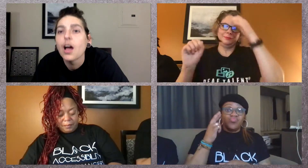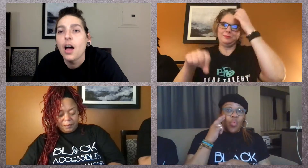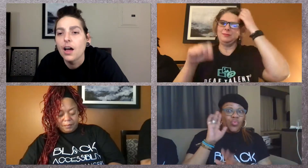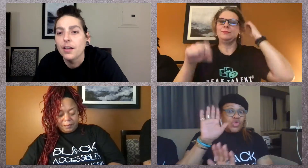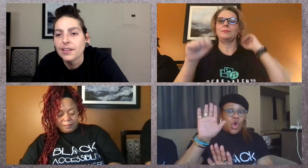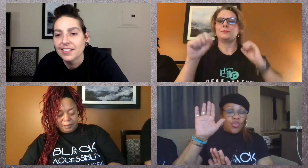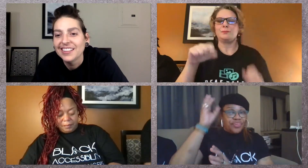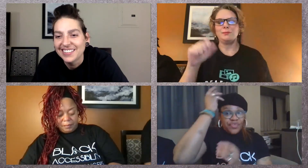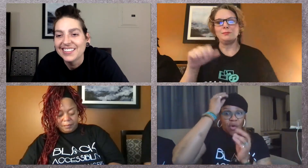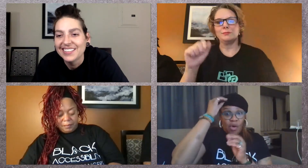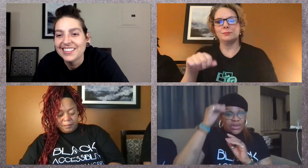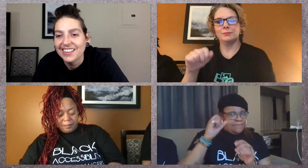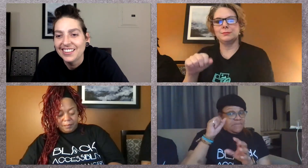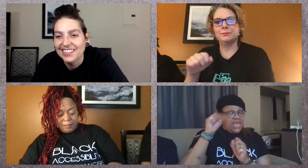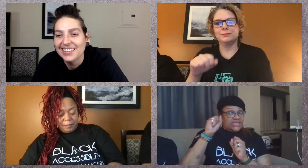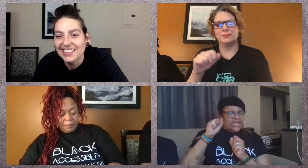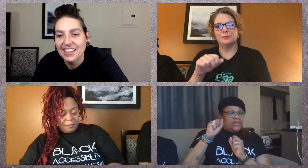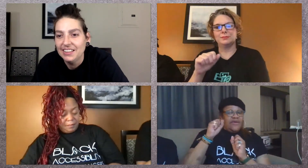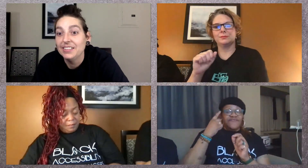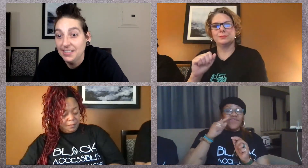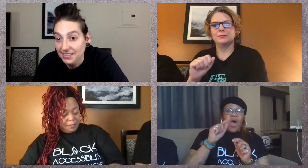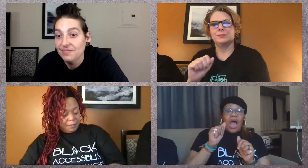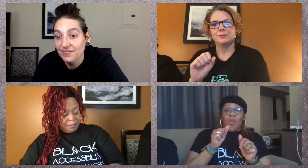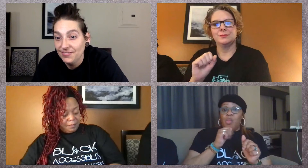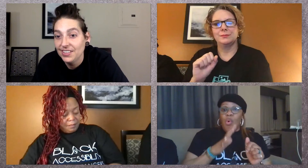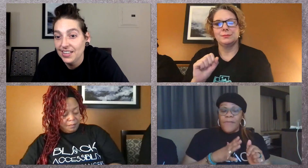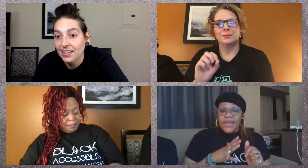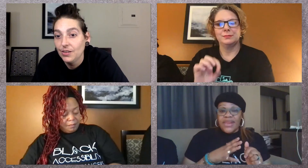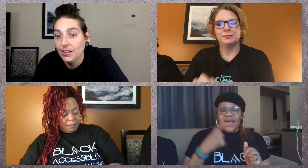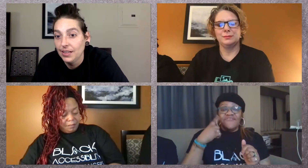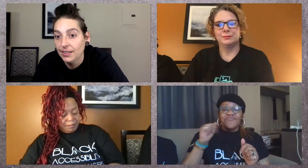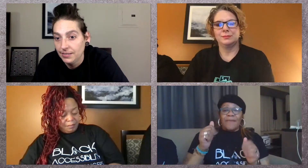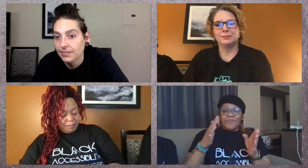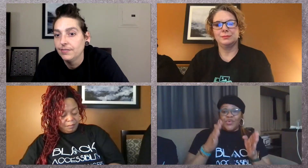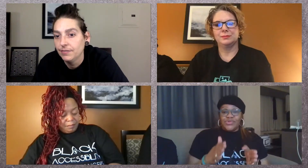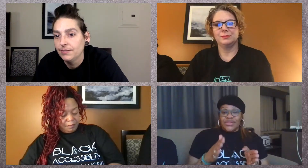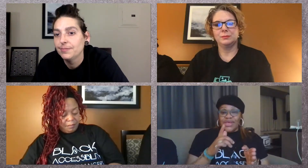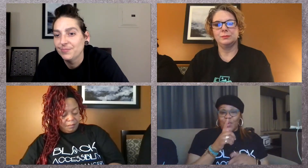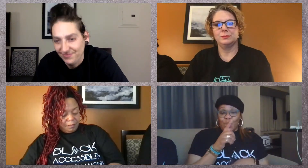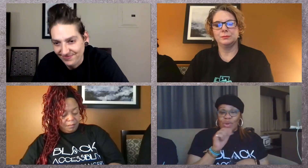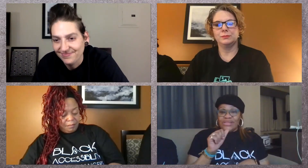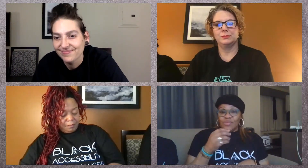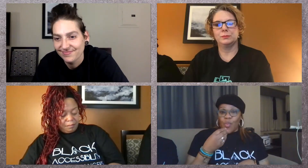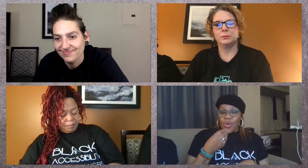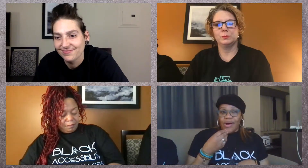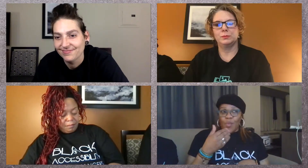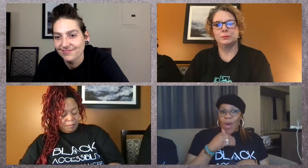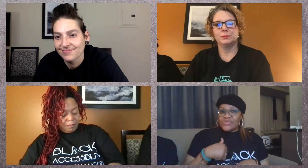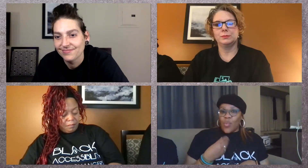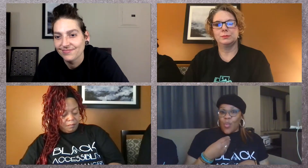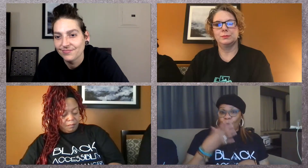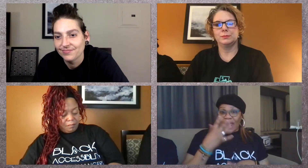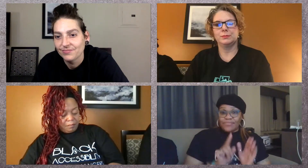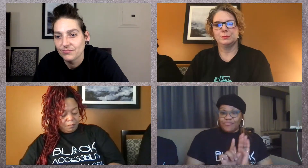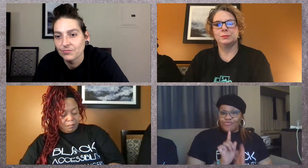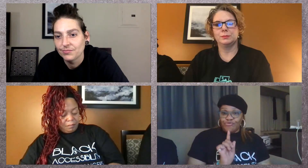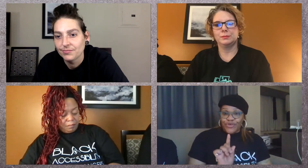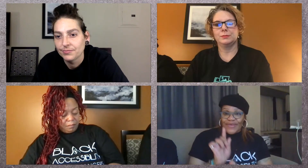Earlier, Rose and I were, your thoughts about this. So, as a woman